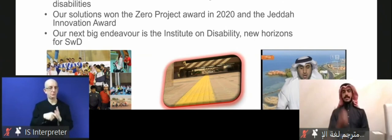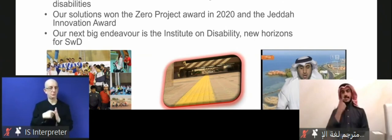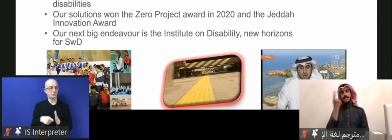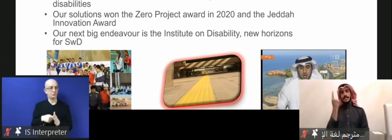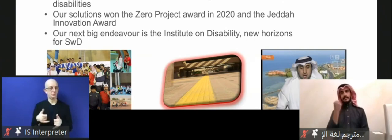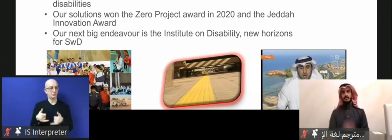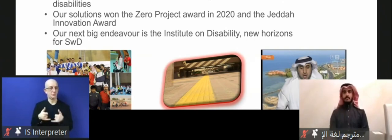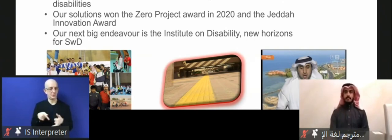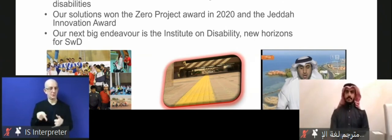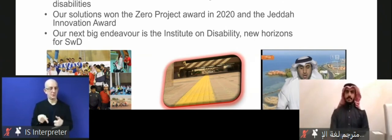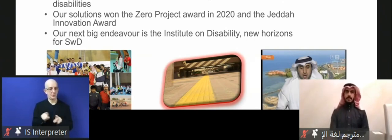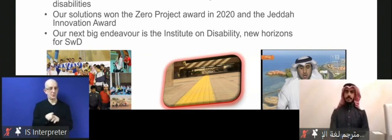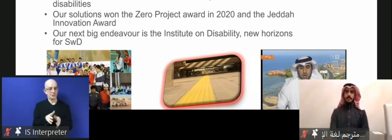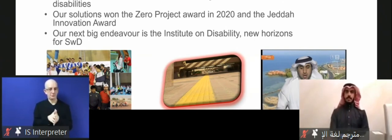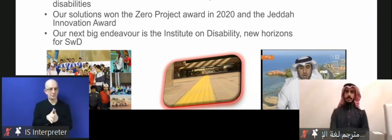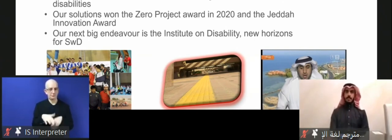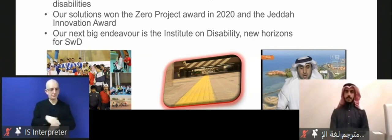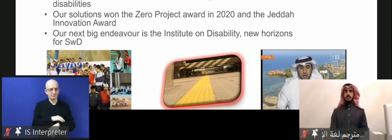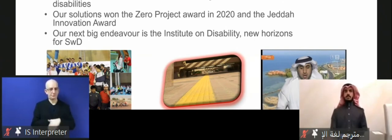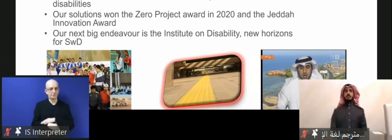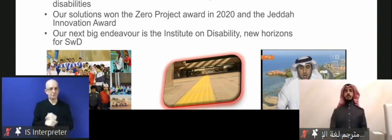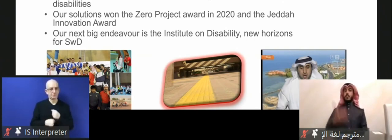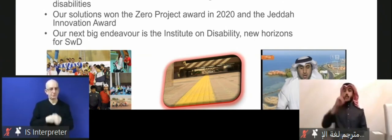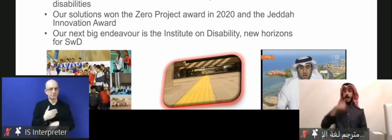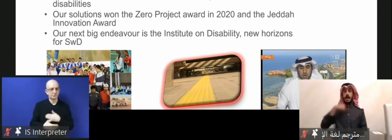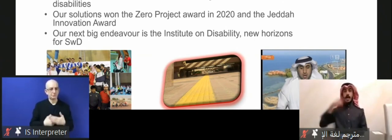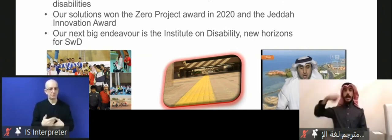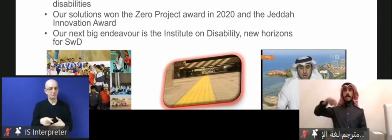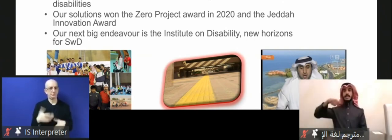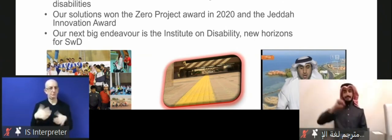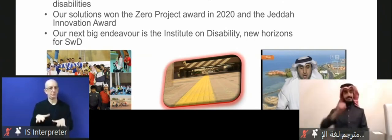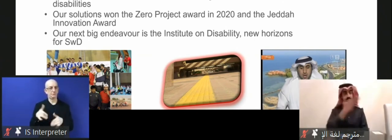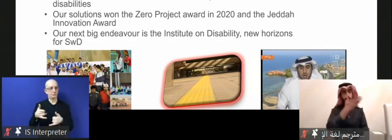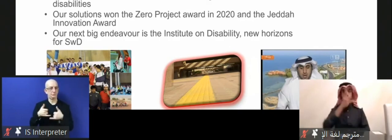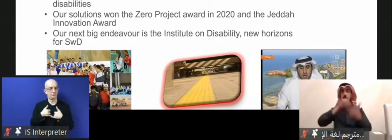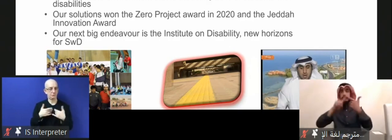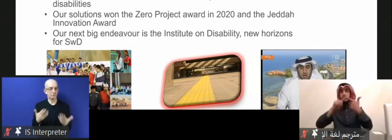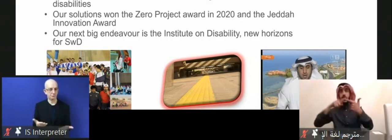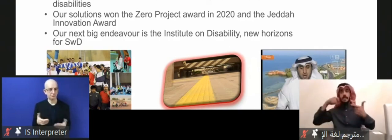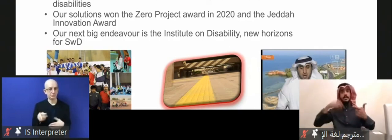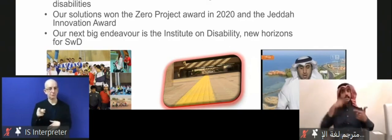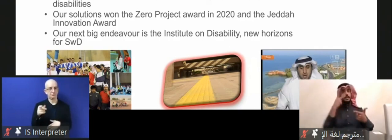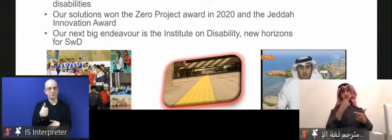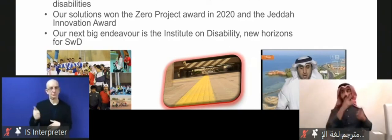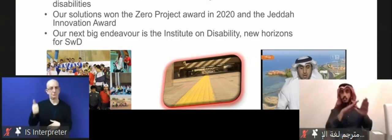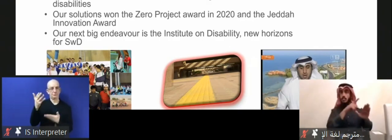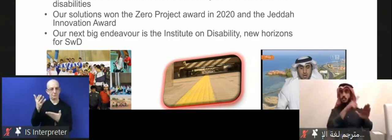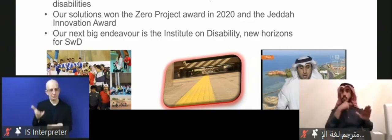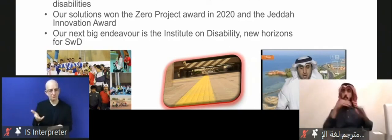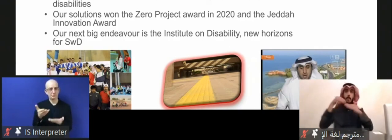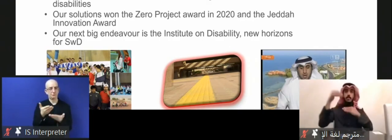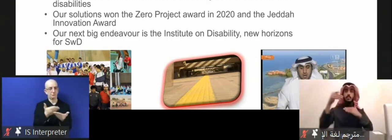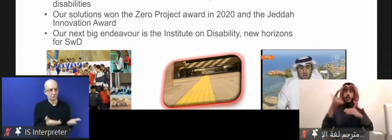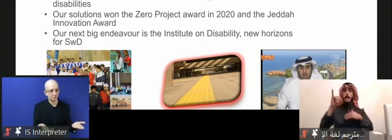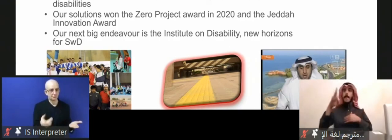His Excellency, our President and the Vice President said, our next endeavor is the Institute on Disability.